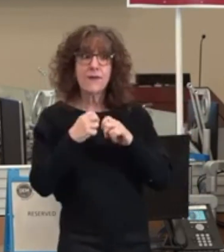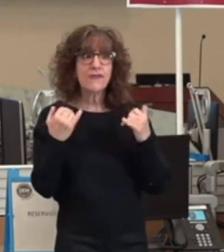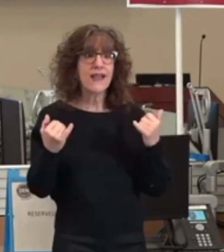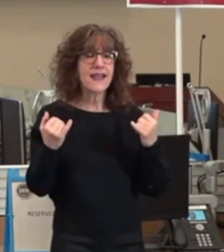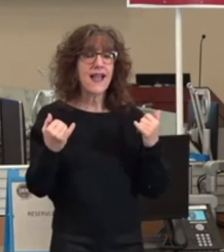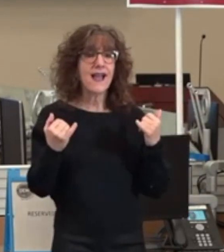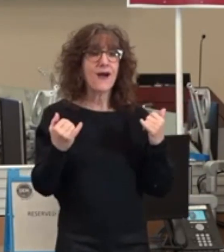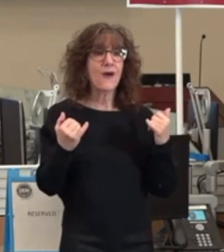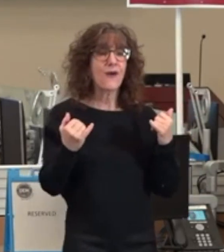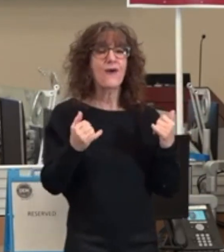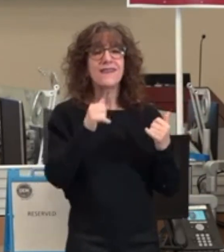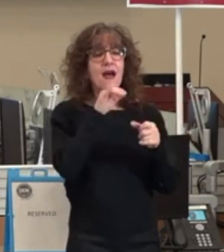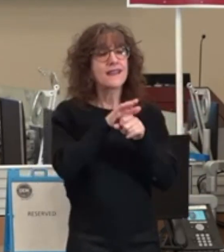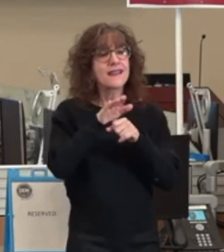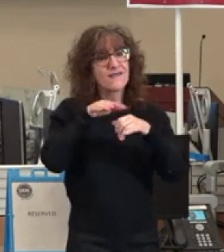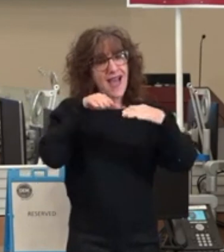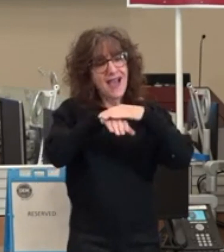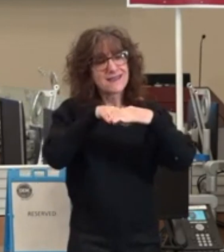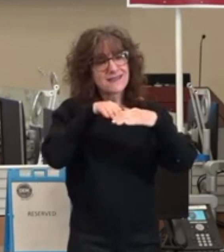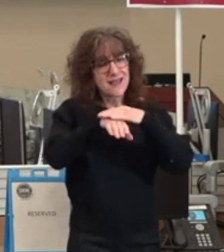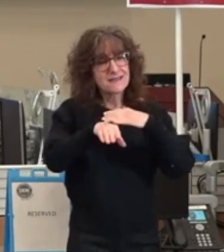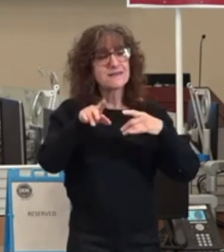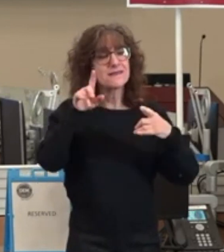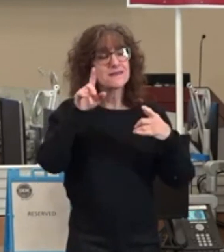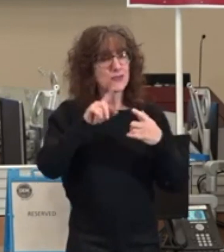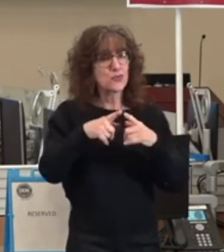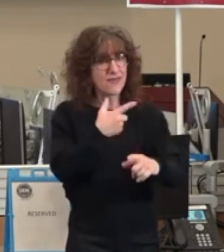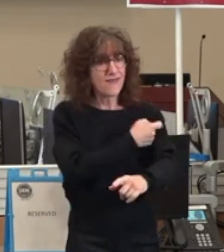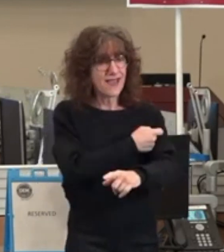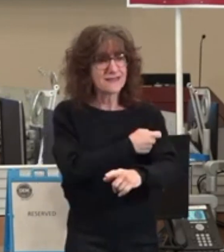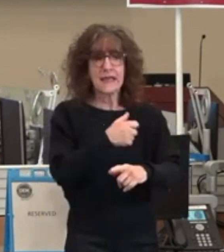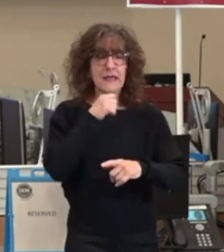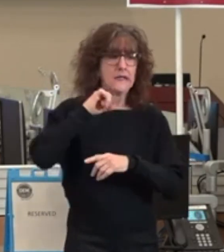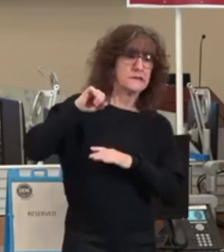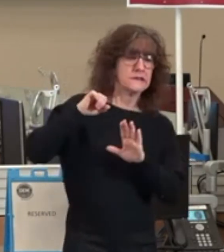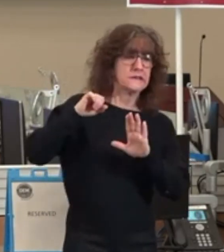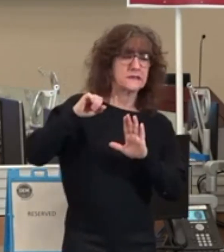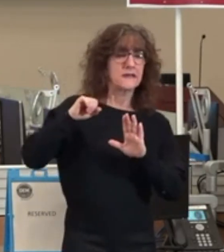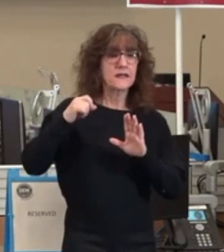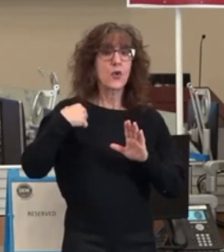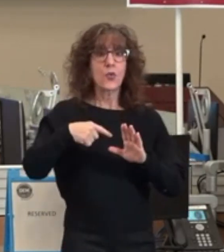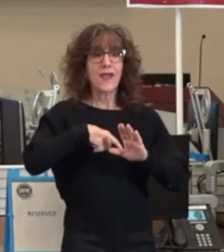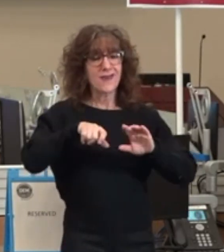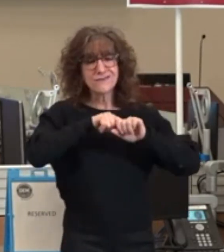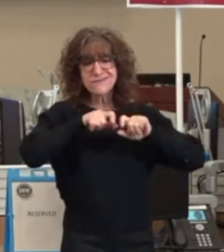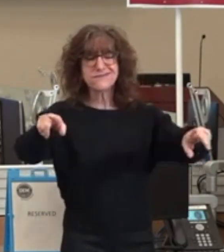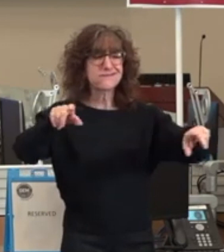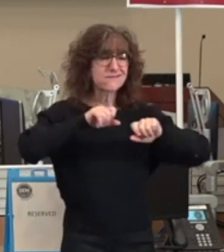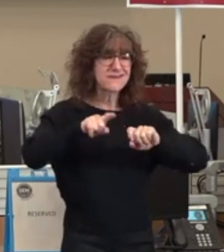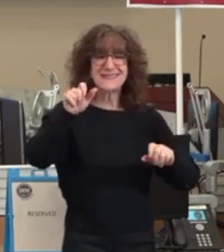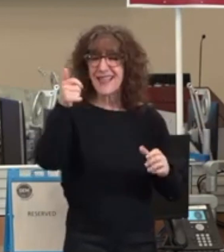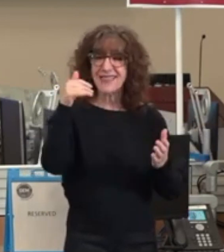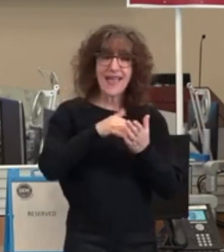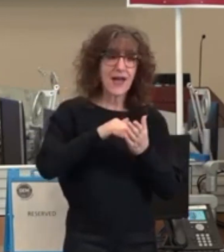is actually lack of access to vaccinations. It is not the hesitancy. Despite the fact that we have sent out tens of thousands